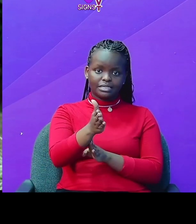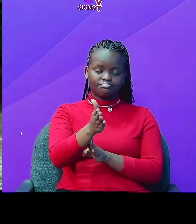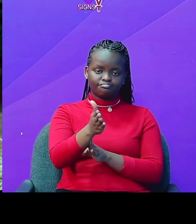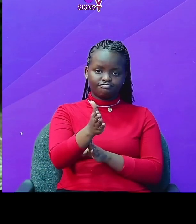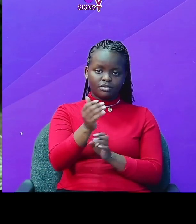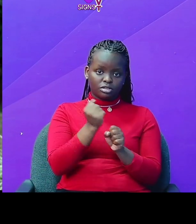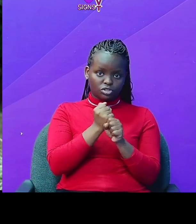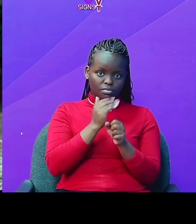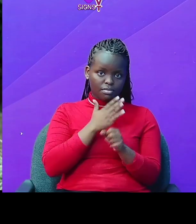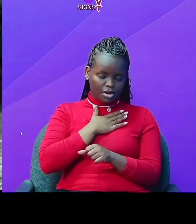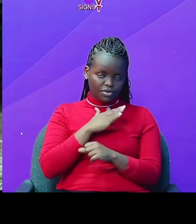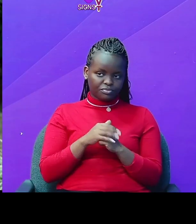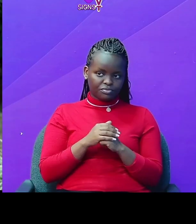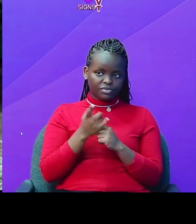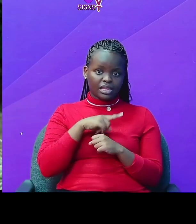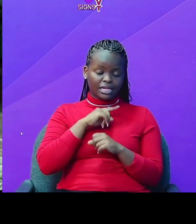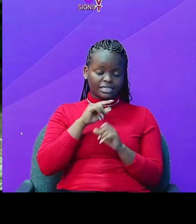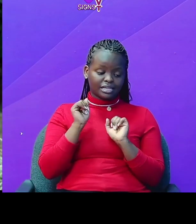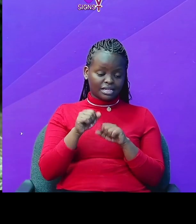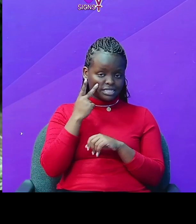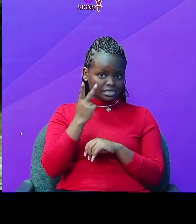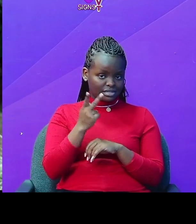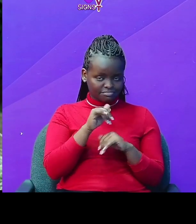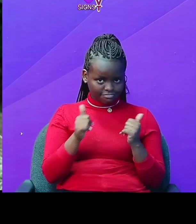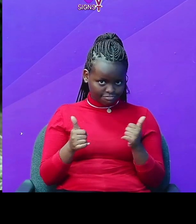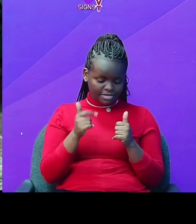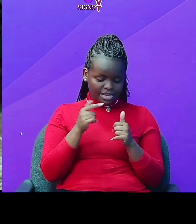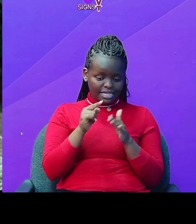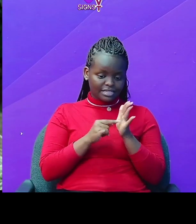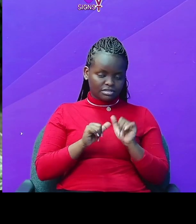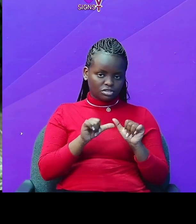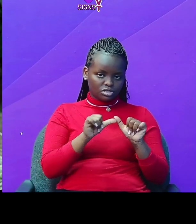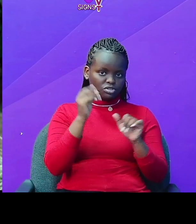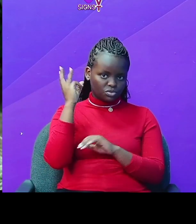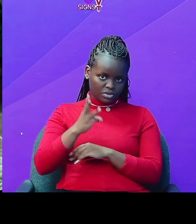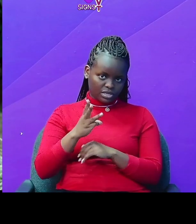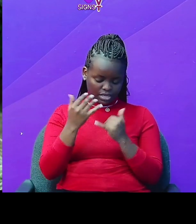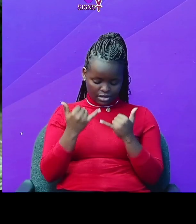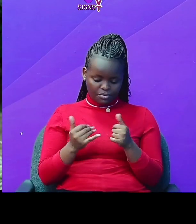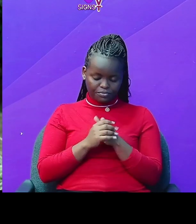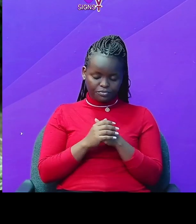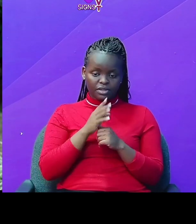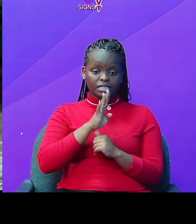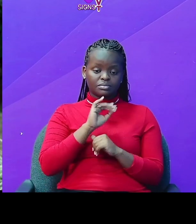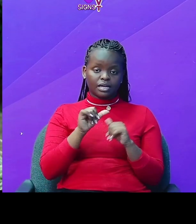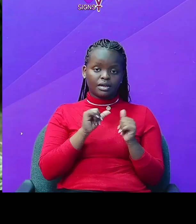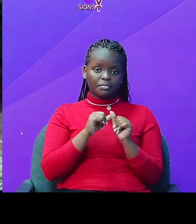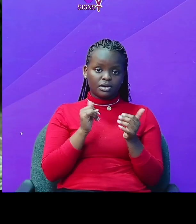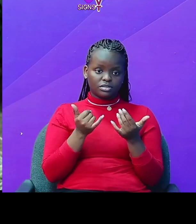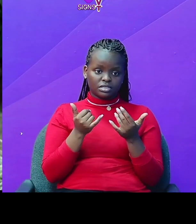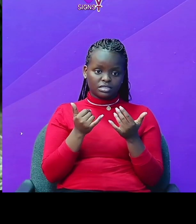everything we do. So we very much see that this will continue. Now, I spoke about DAP,